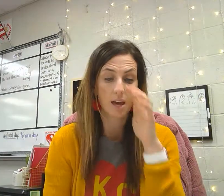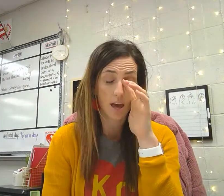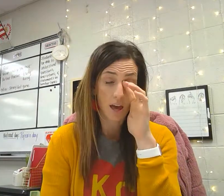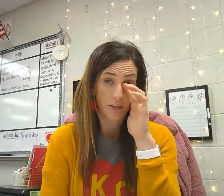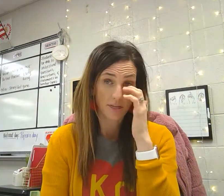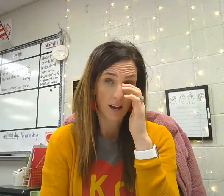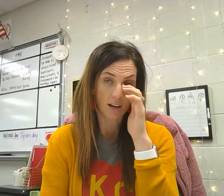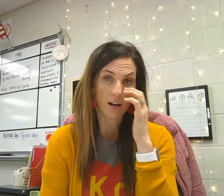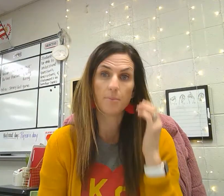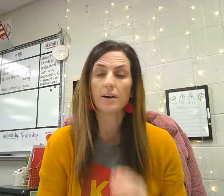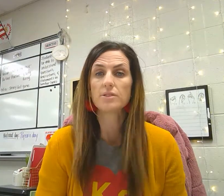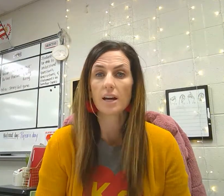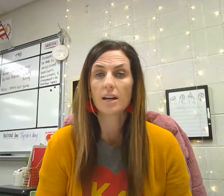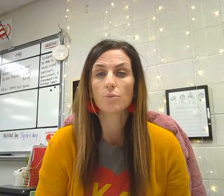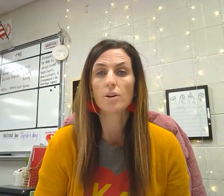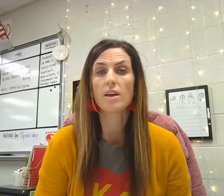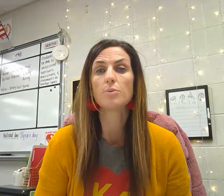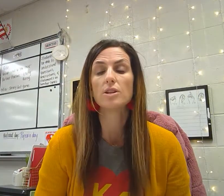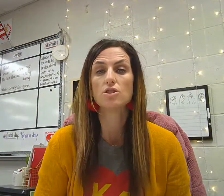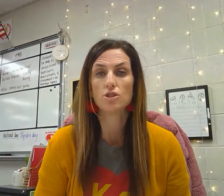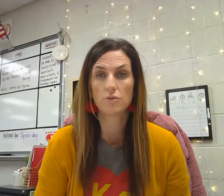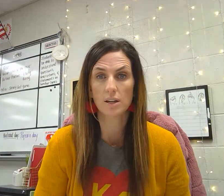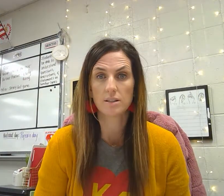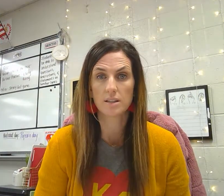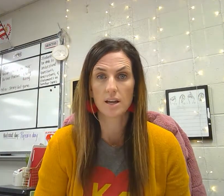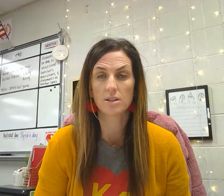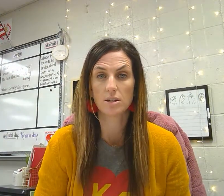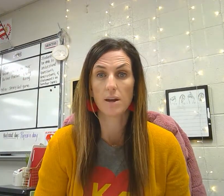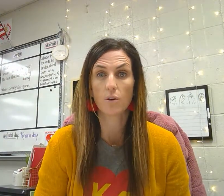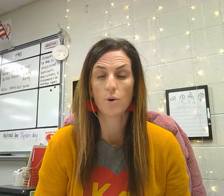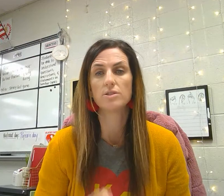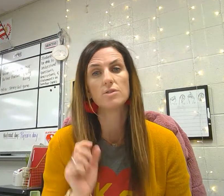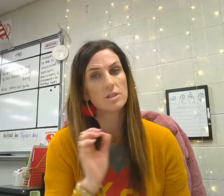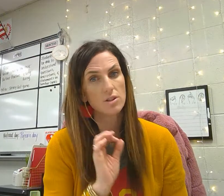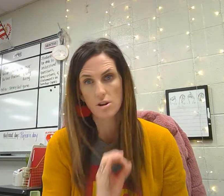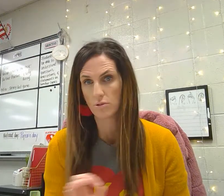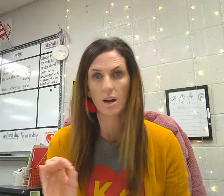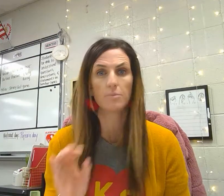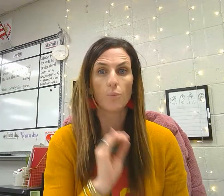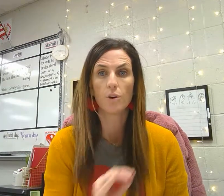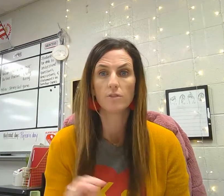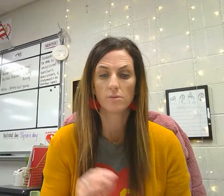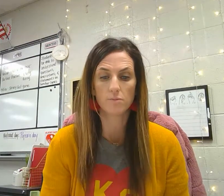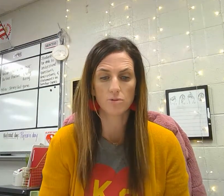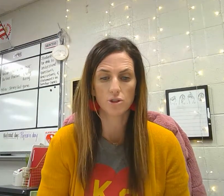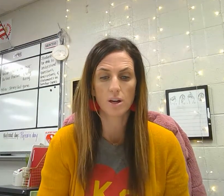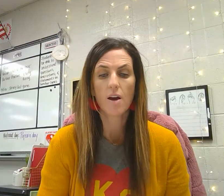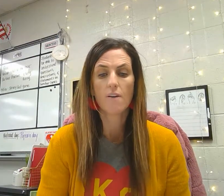typically that compound sign where they put the two signs together to make one. So it's no stopping, one fluid motion.